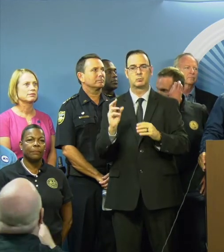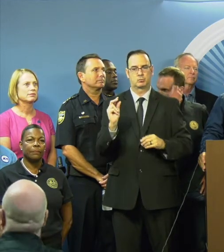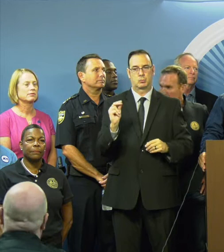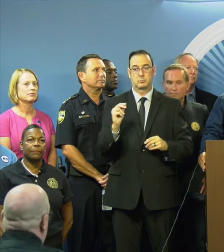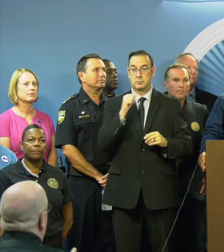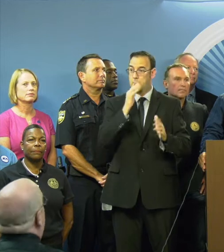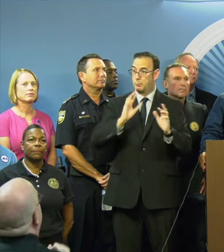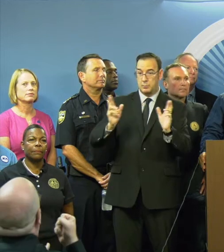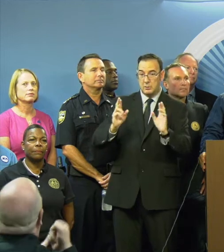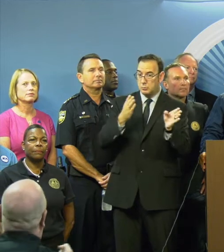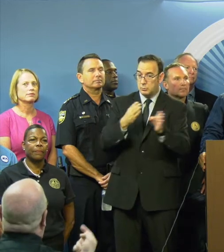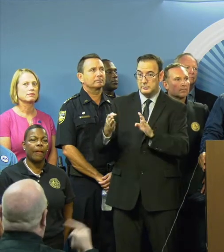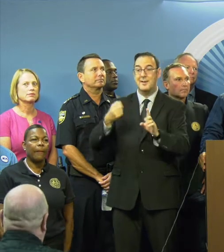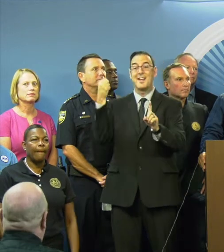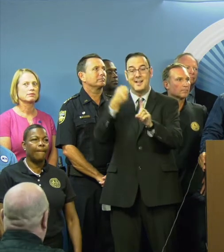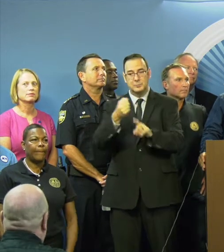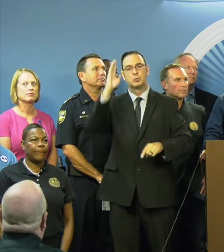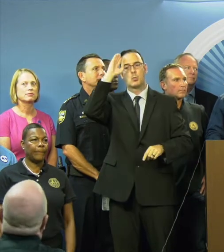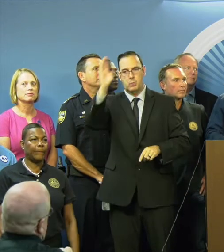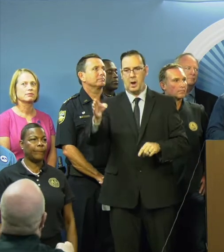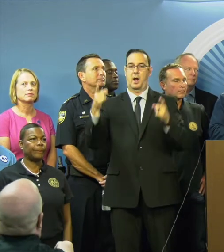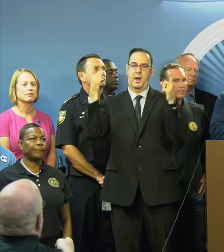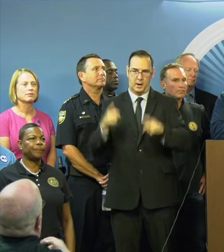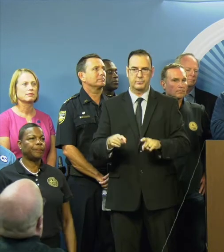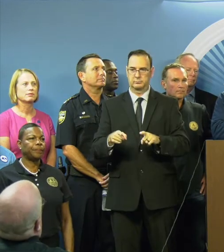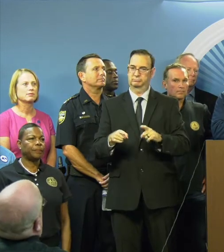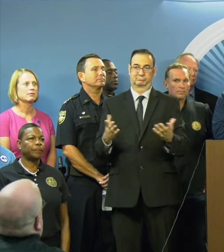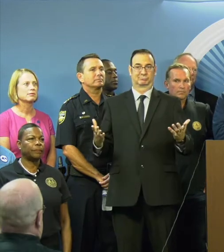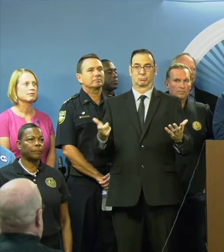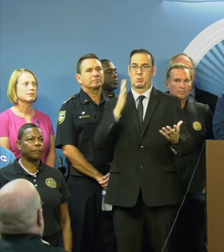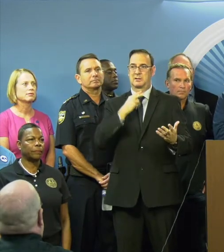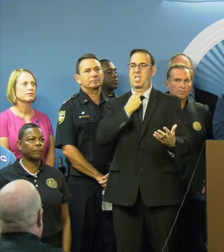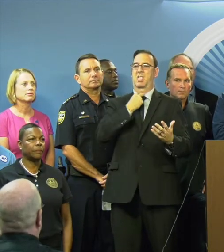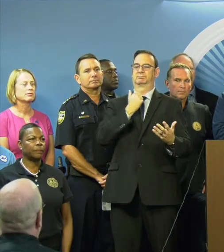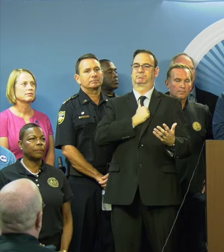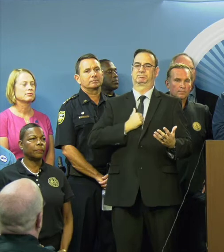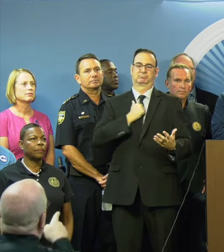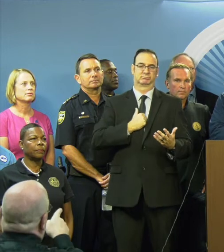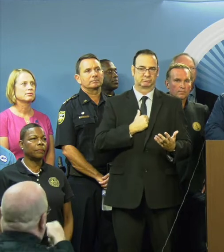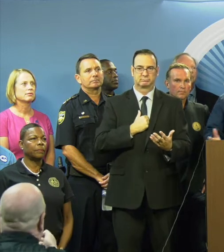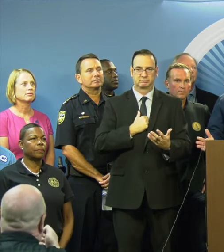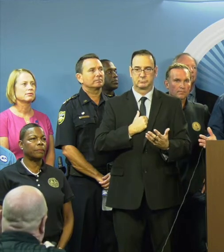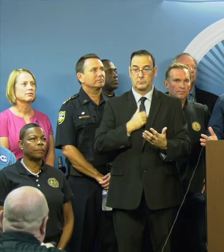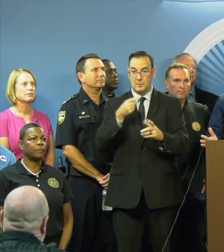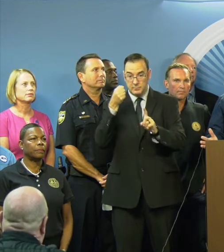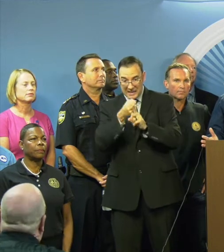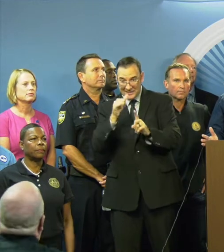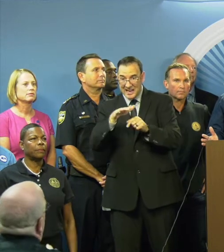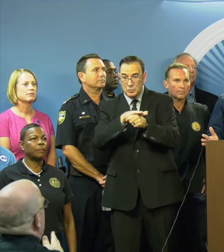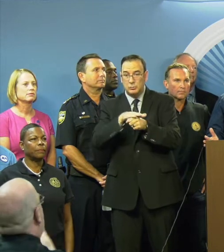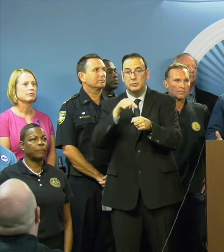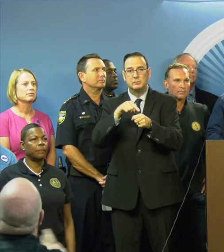a significant impact, you know, that's going to be something that you're going to regret. If you are in an area that gets impacted, just prepare to lose